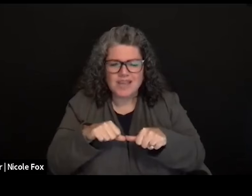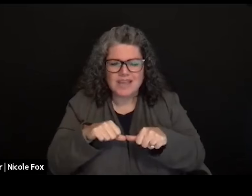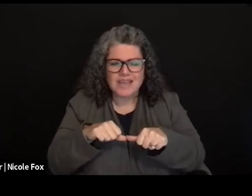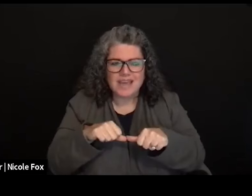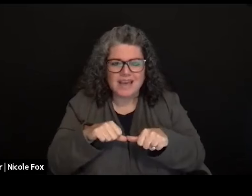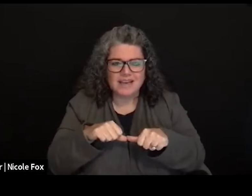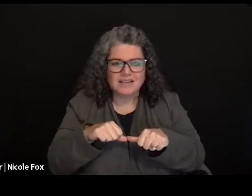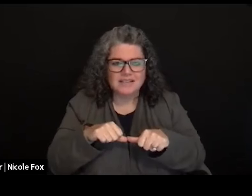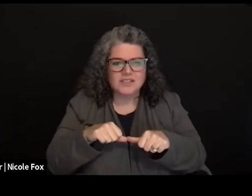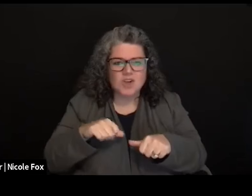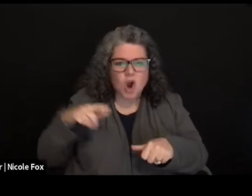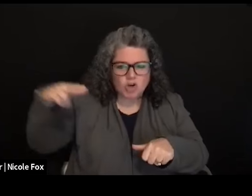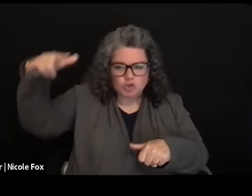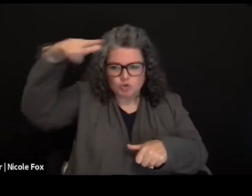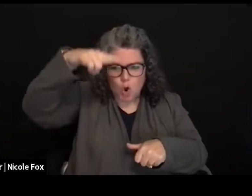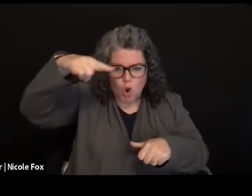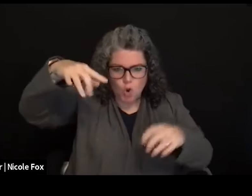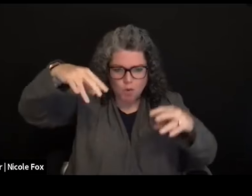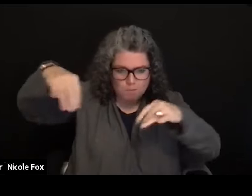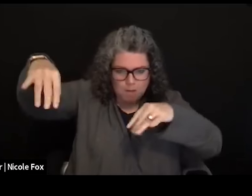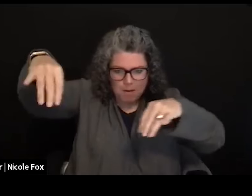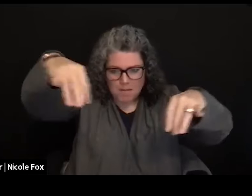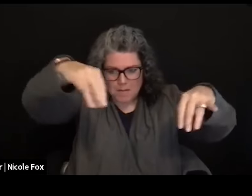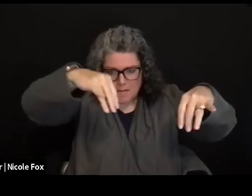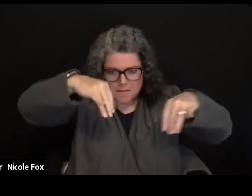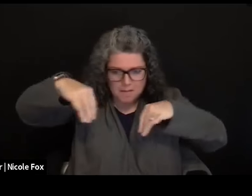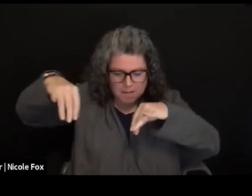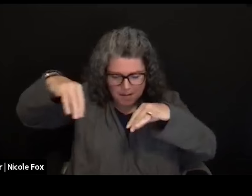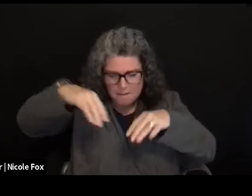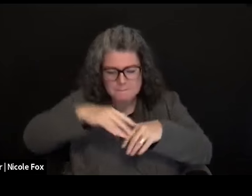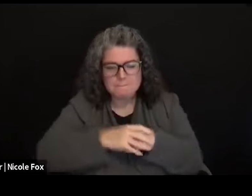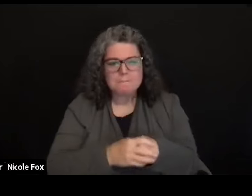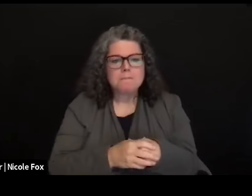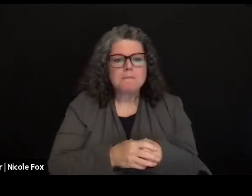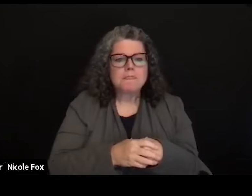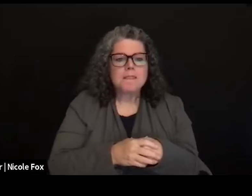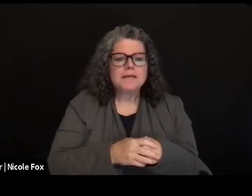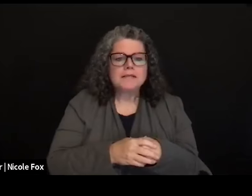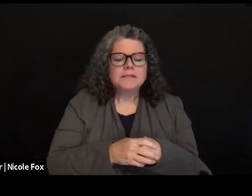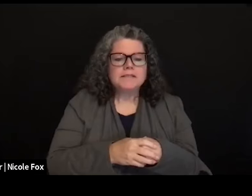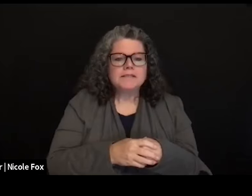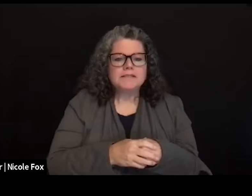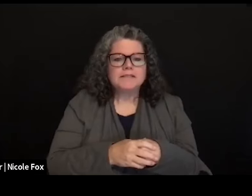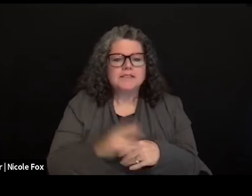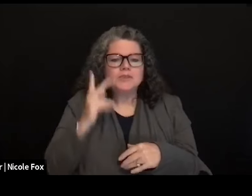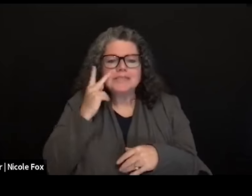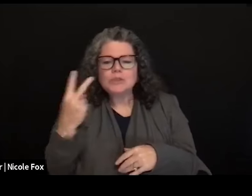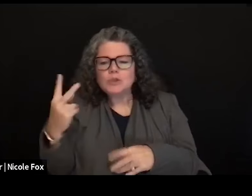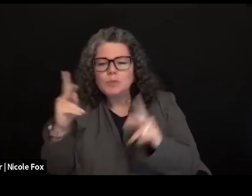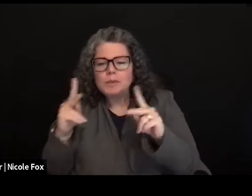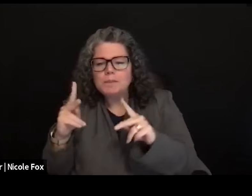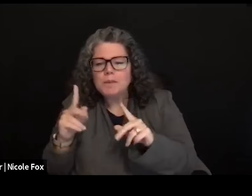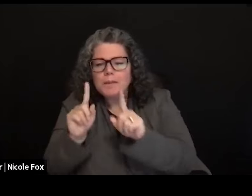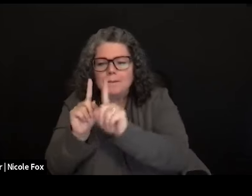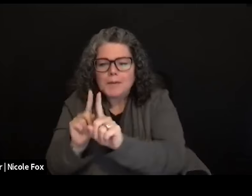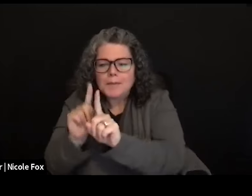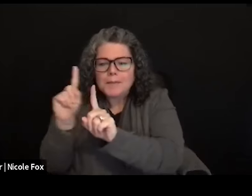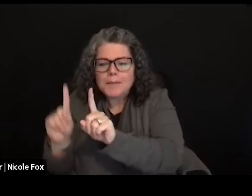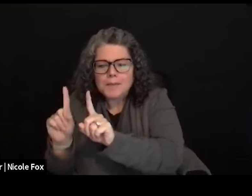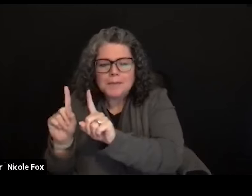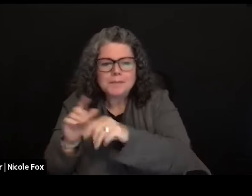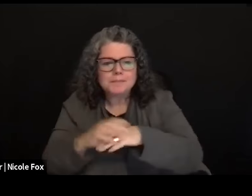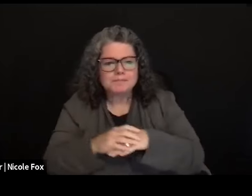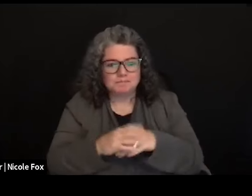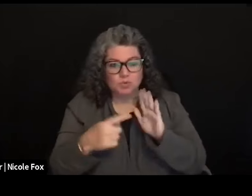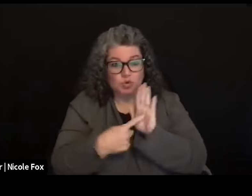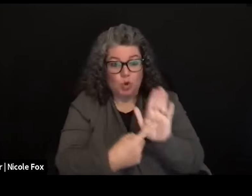drone operator, and again, he's up in the upper right hand corner of the slide. So we're going to do video.